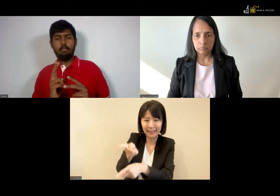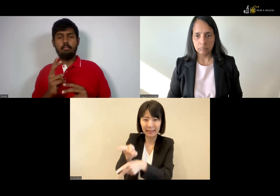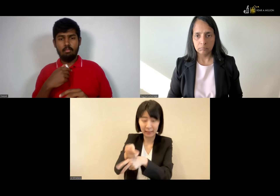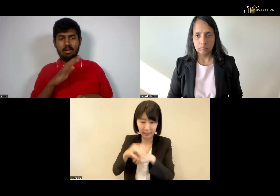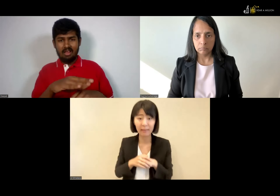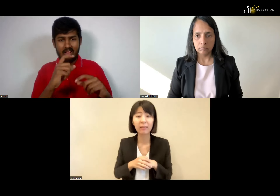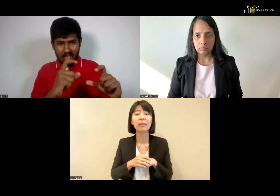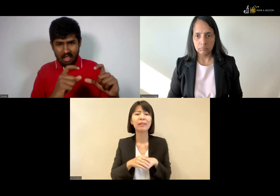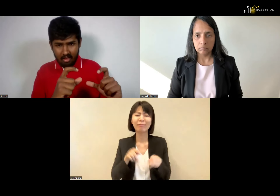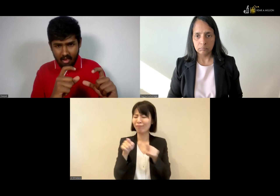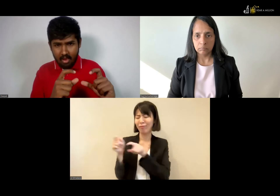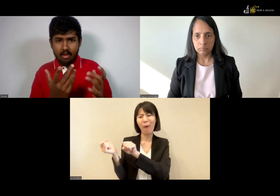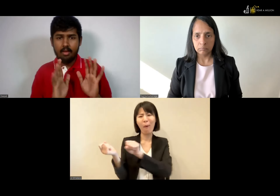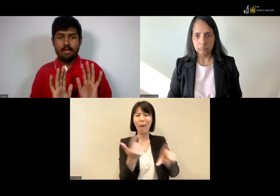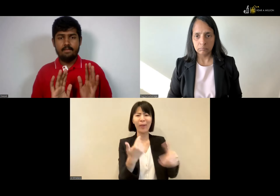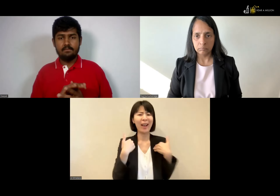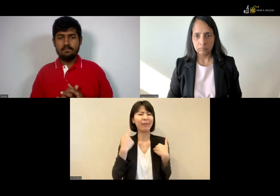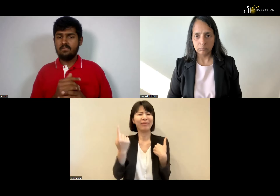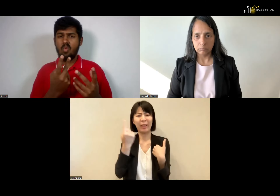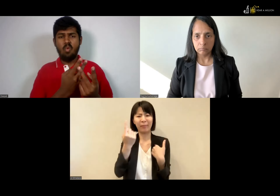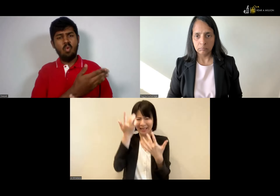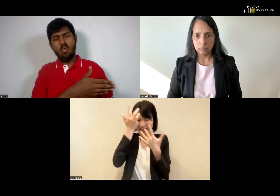and people who are at the beds, etc. So,